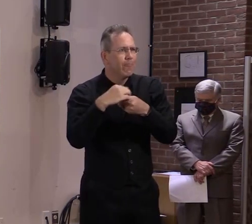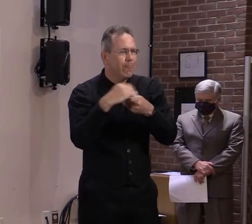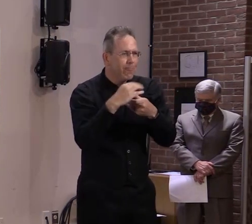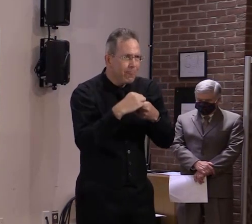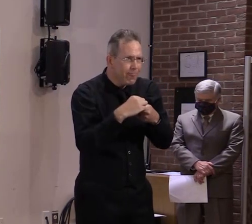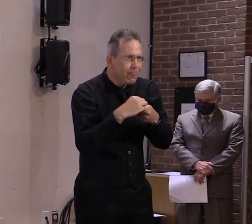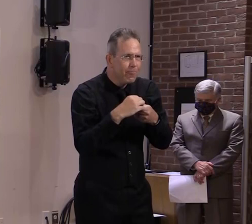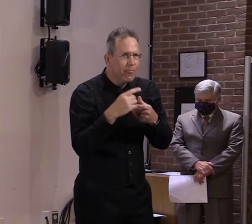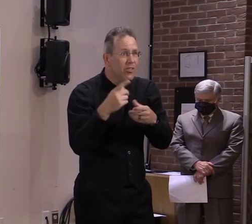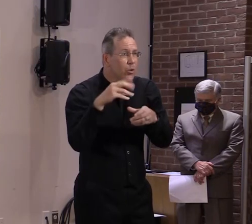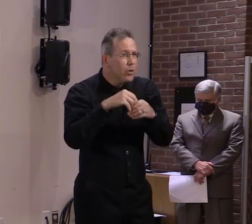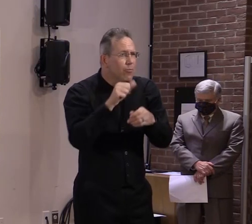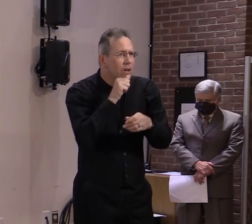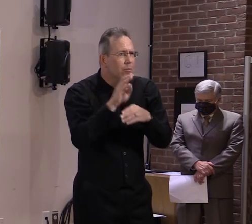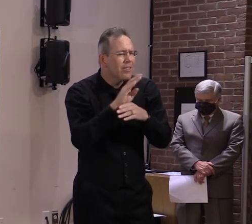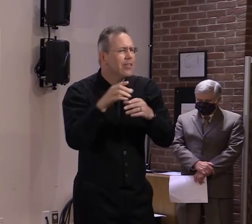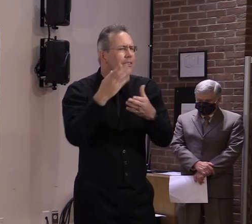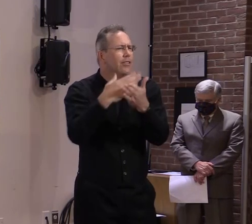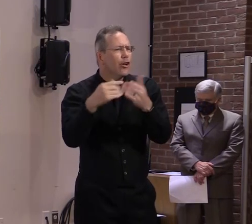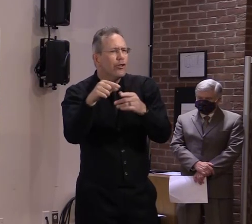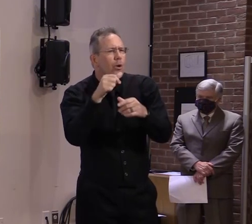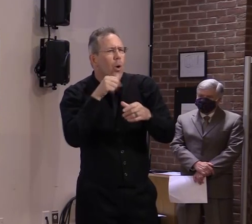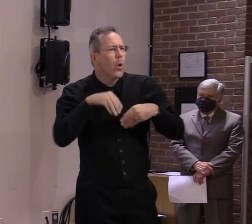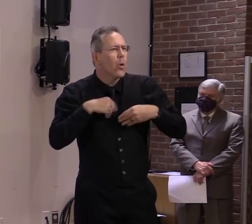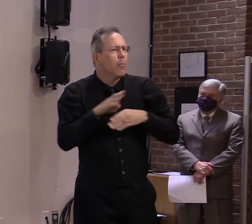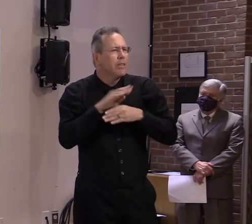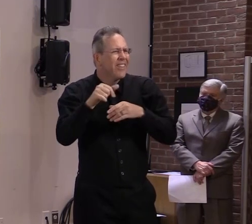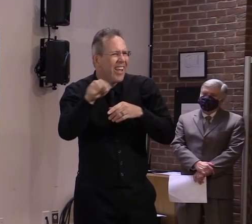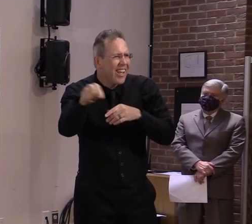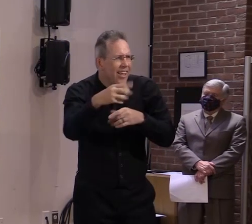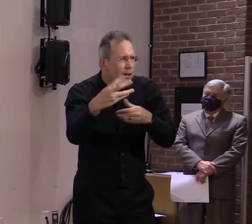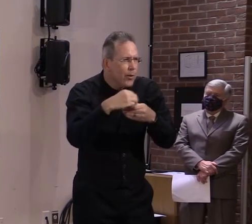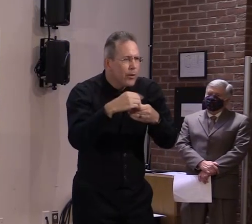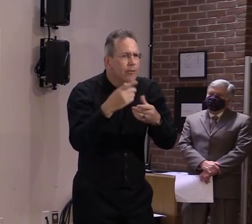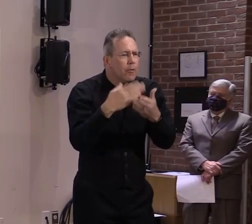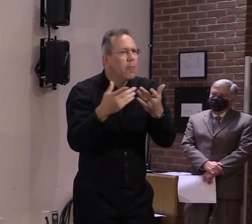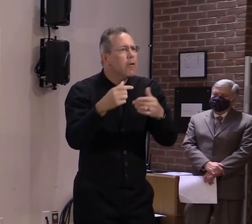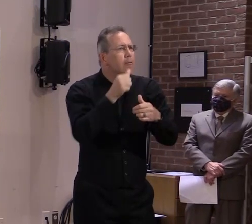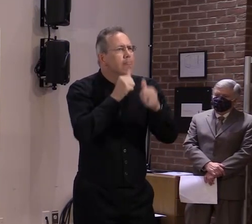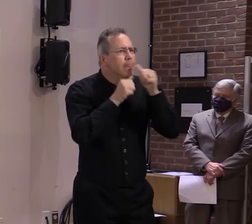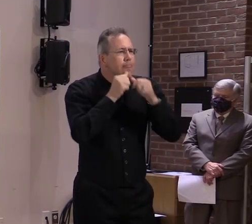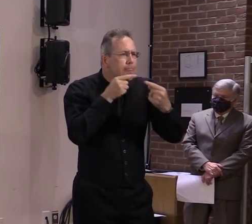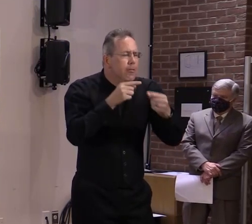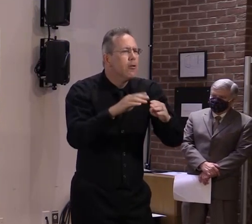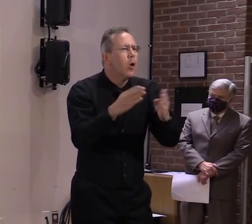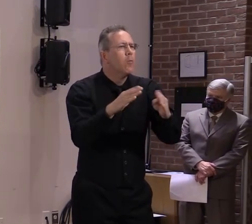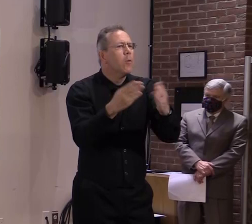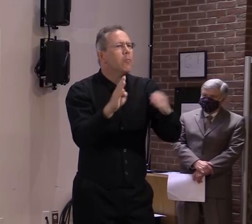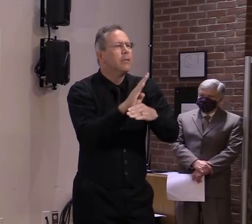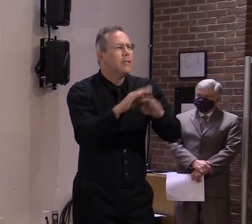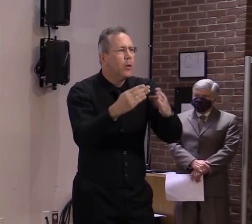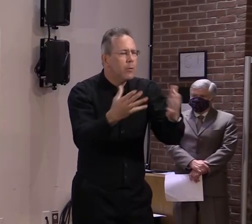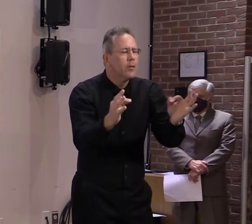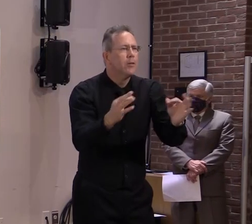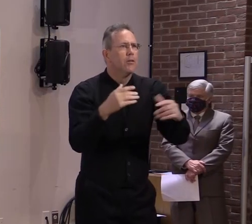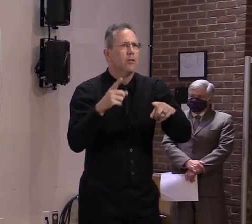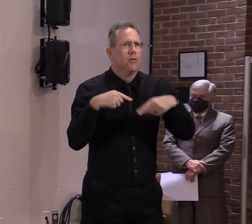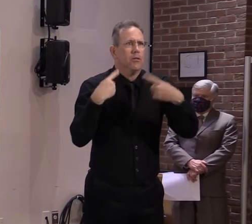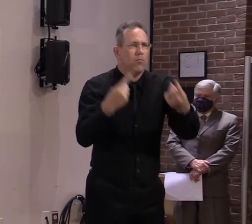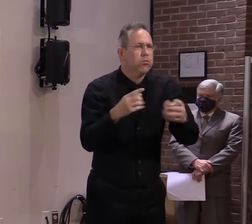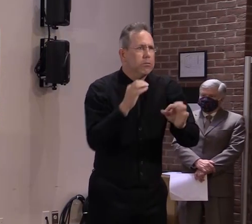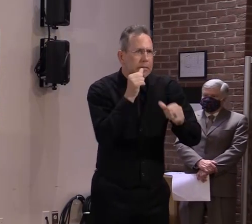the fabric of the health and safety guidance that has guided Vermont for the last year.